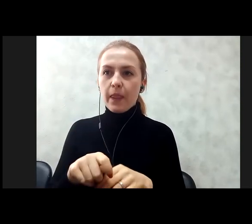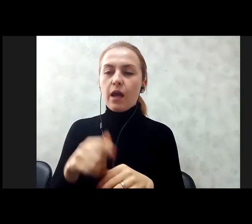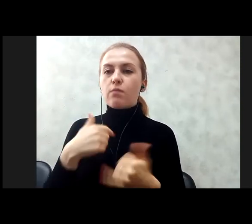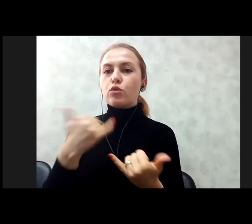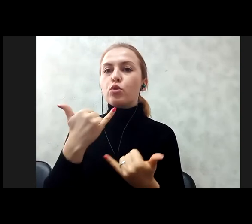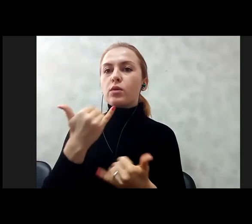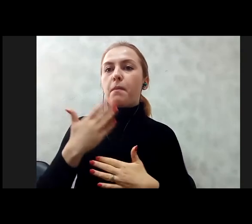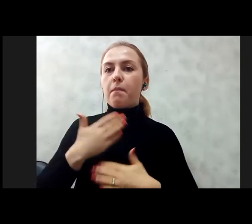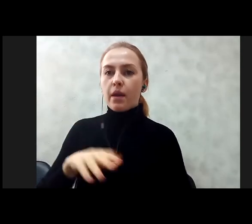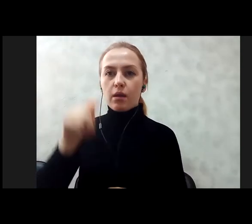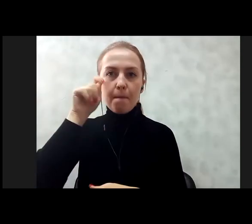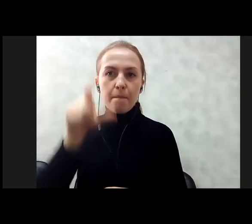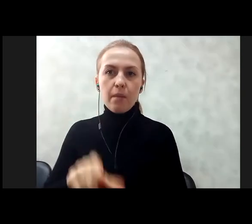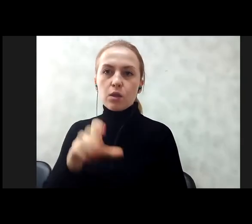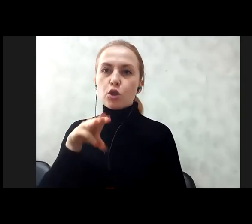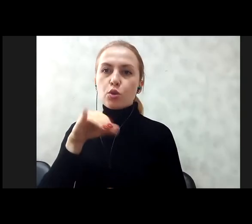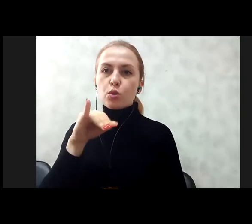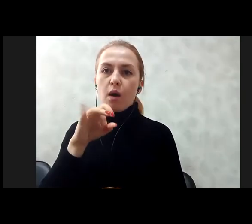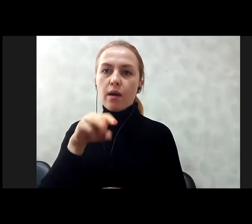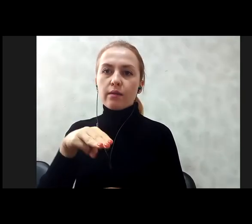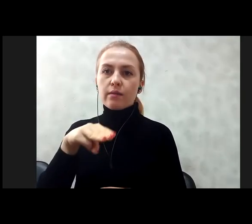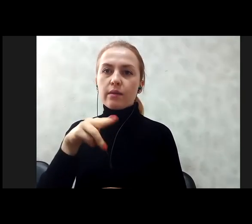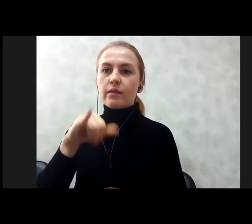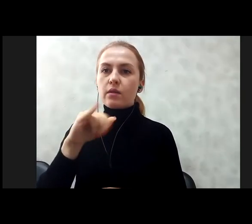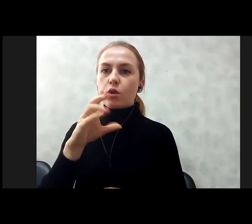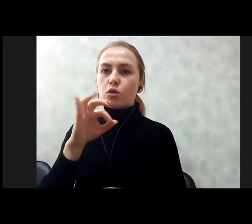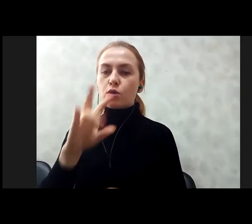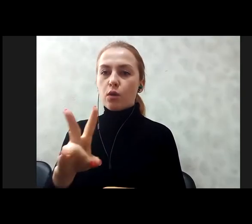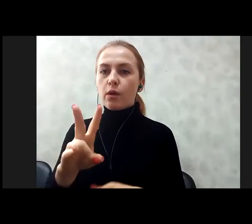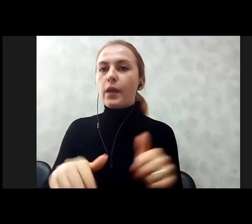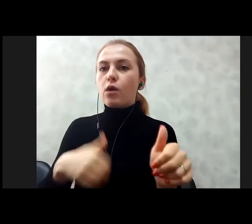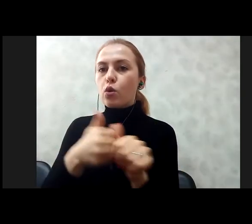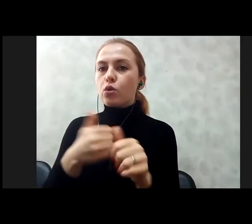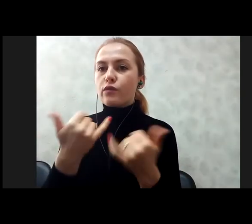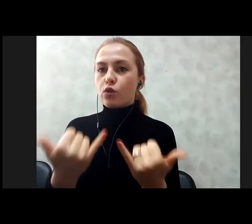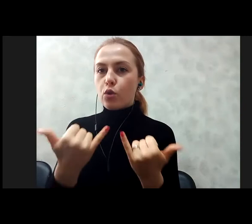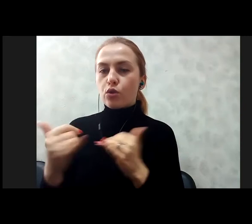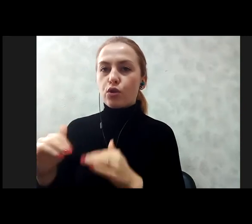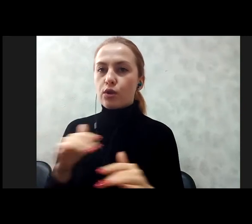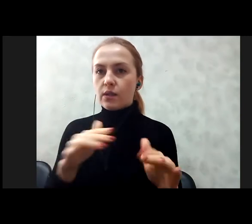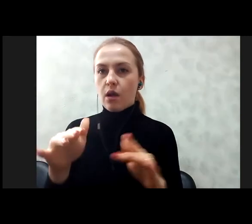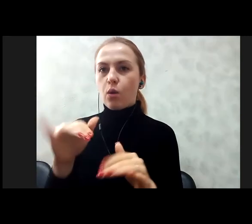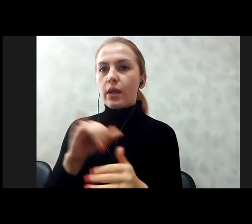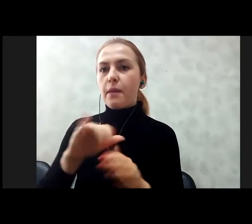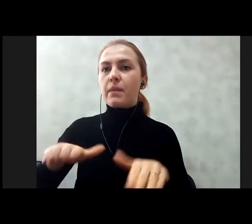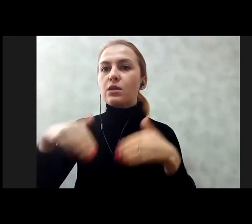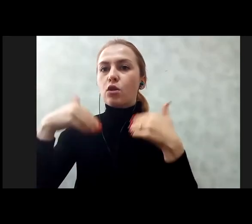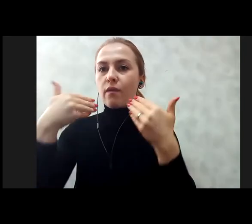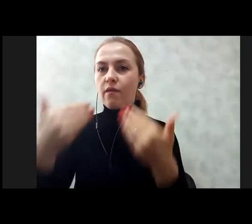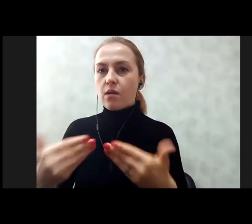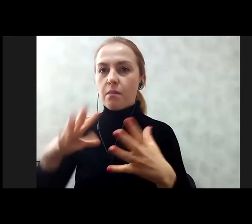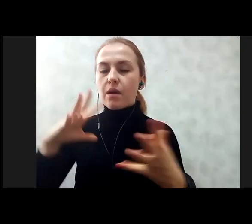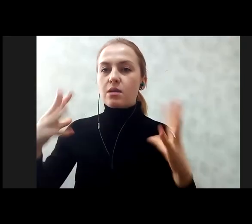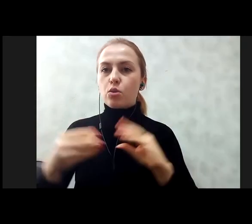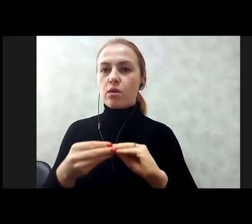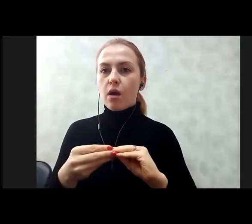my pleasure that today Stuart Dixon, who was the rapporteur of the Congress, would be participating in this event